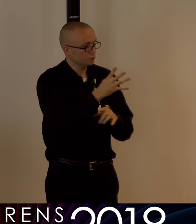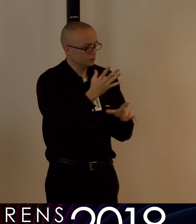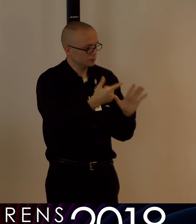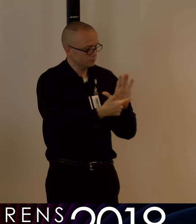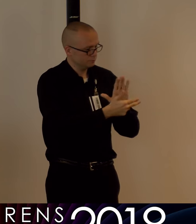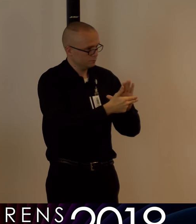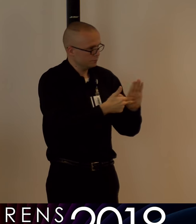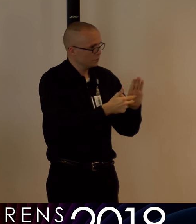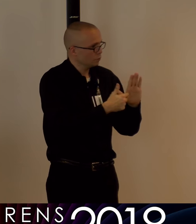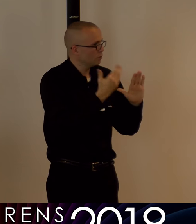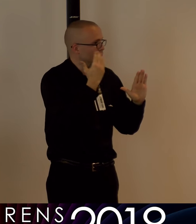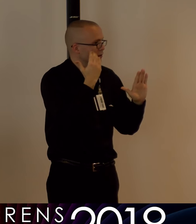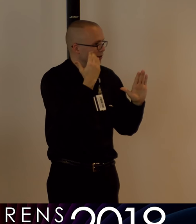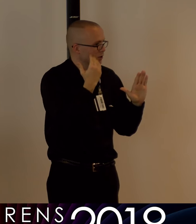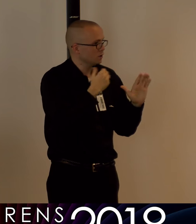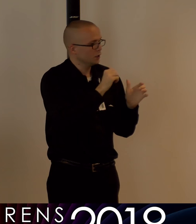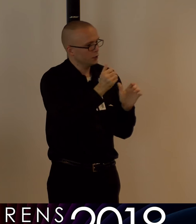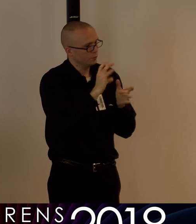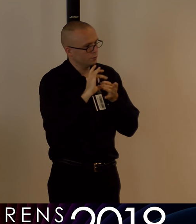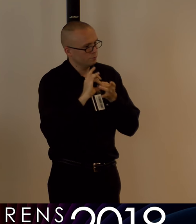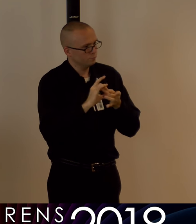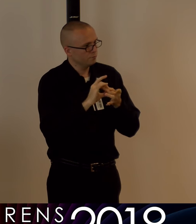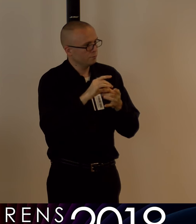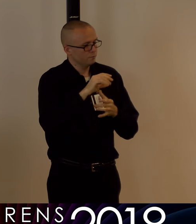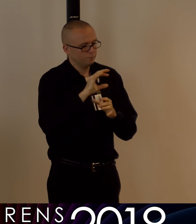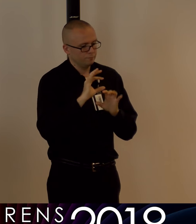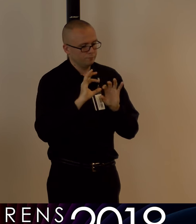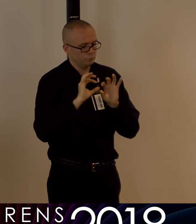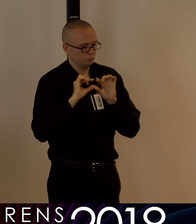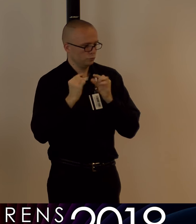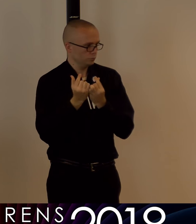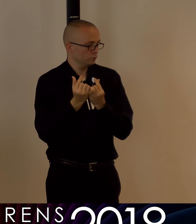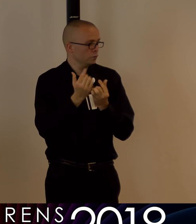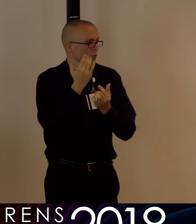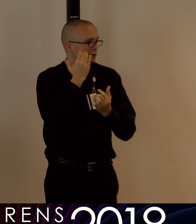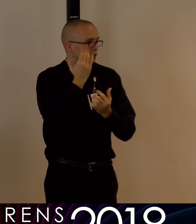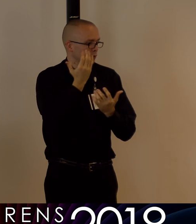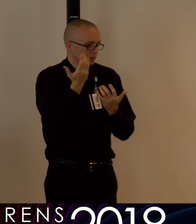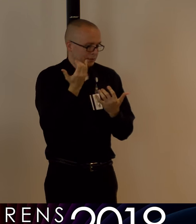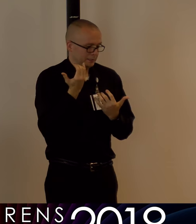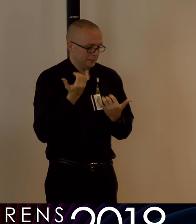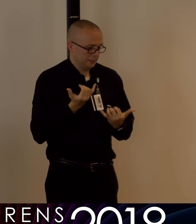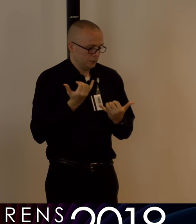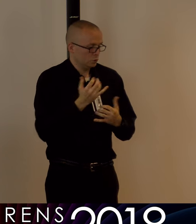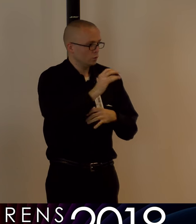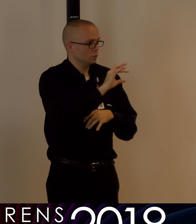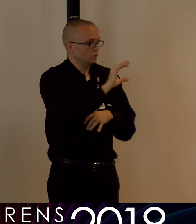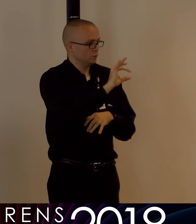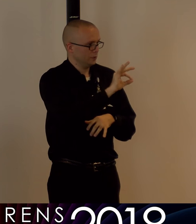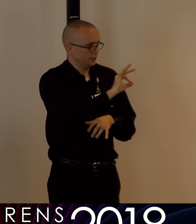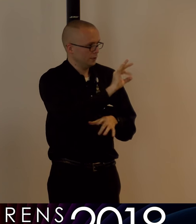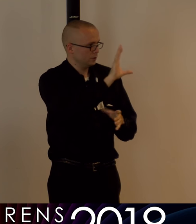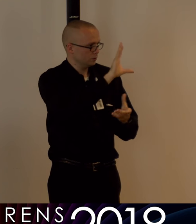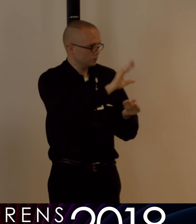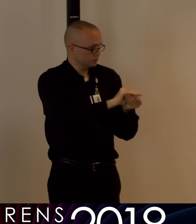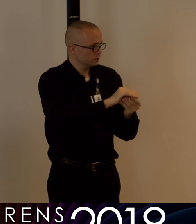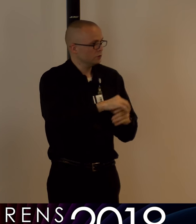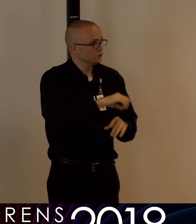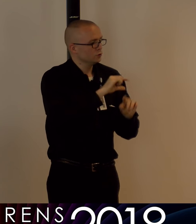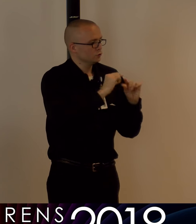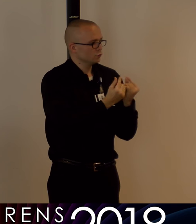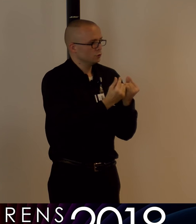already known that there were other members of this protein family, and we know now that there are at least 9. They're grouped into 3